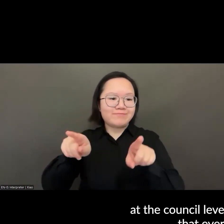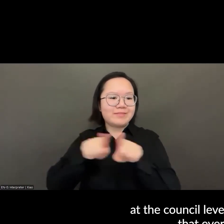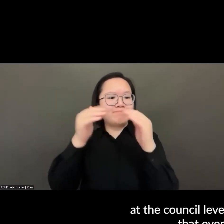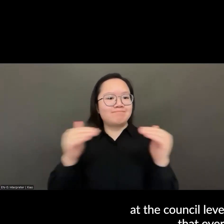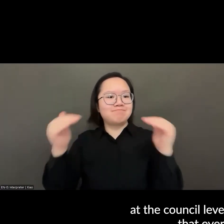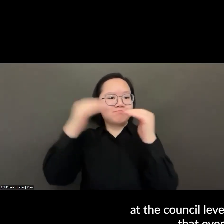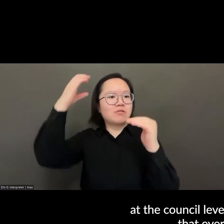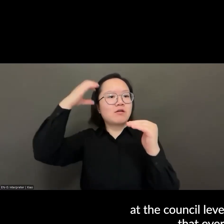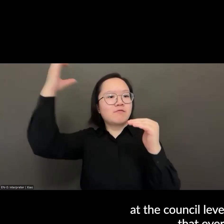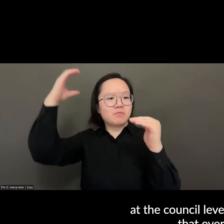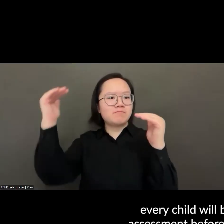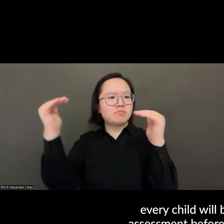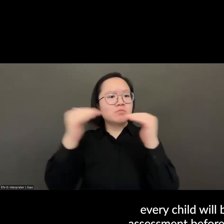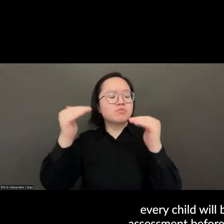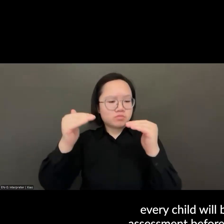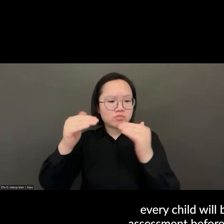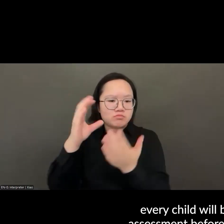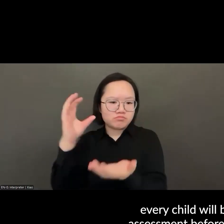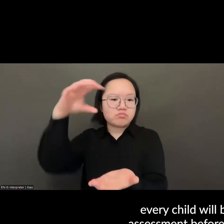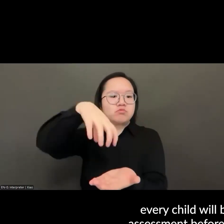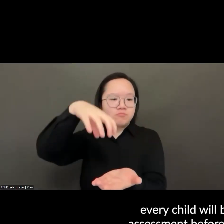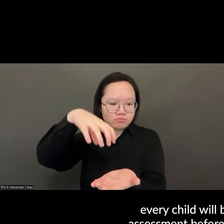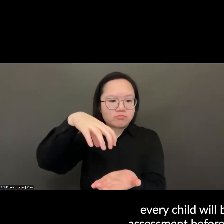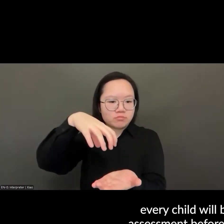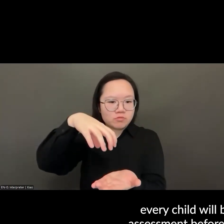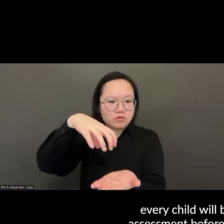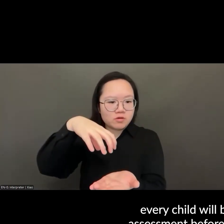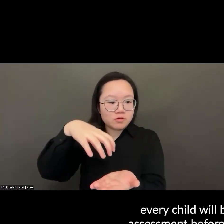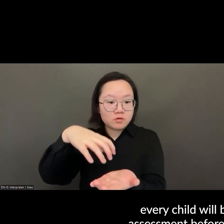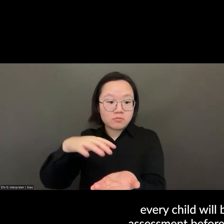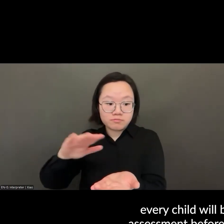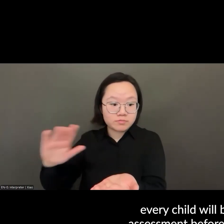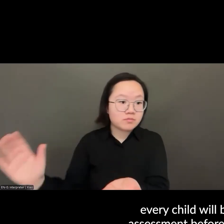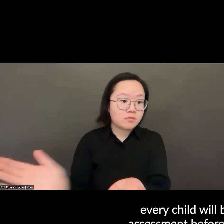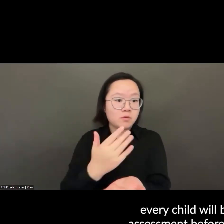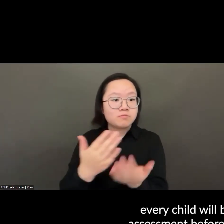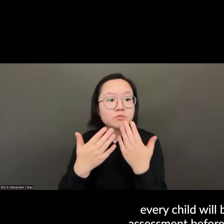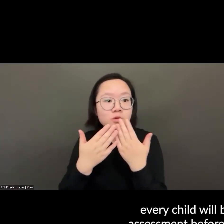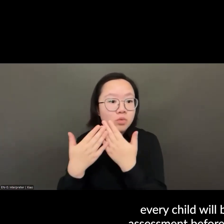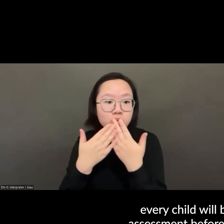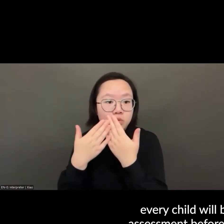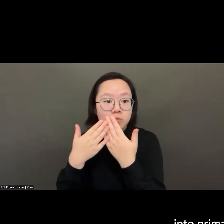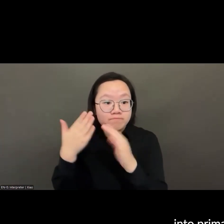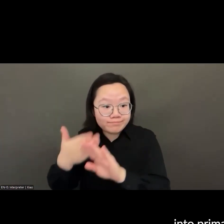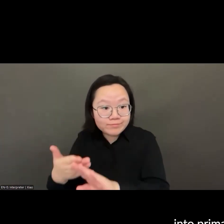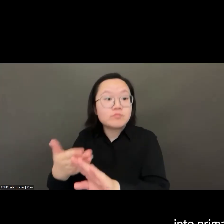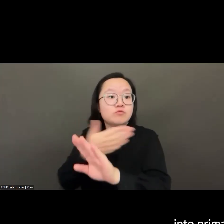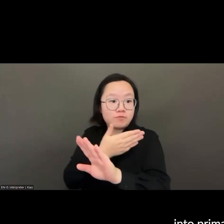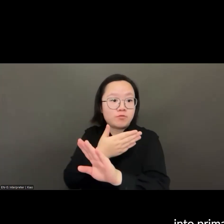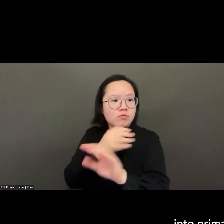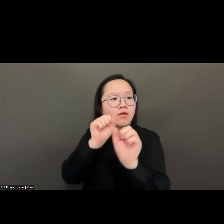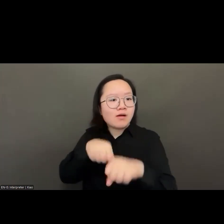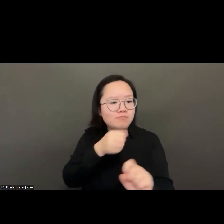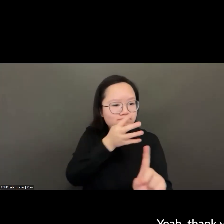the sense that every child will be able to get that assessment before they join and enroll into